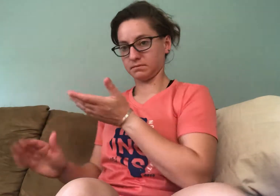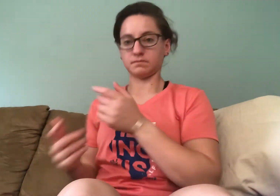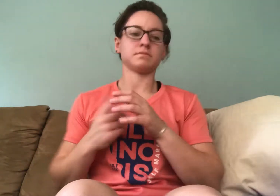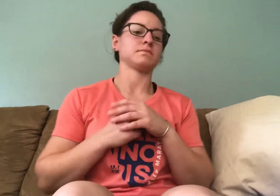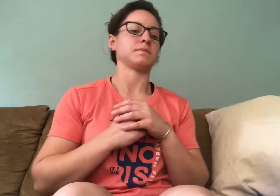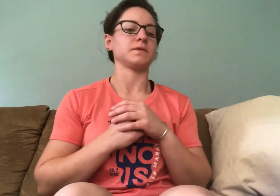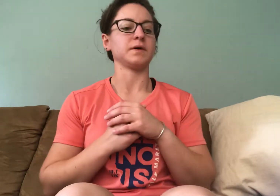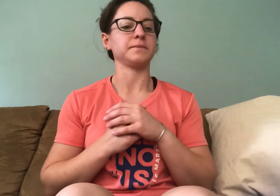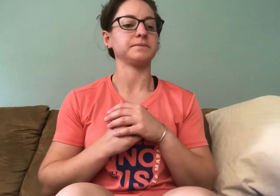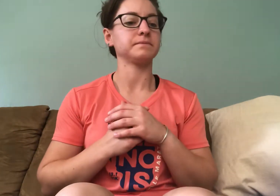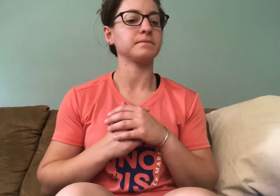Okay.